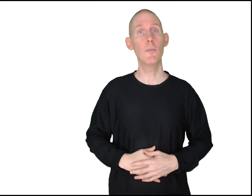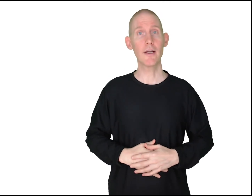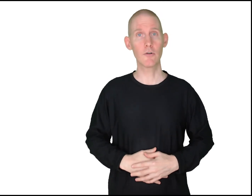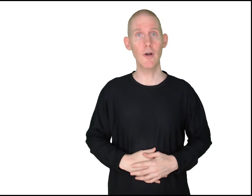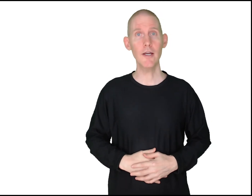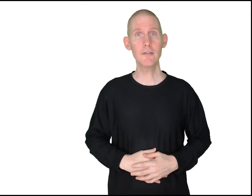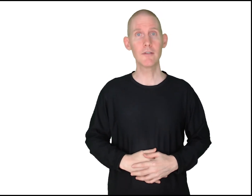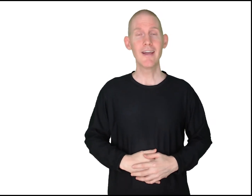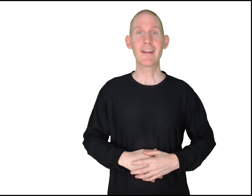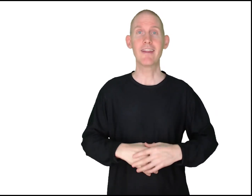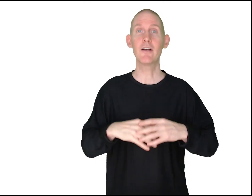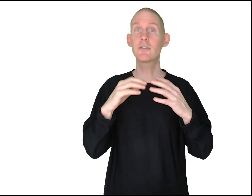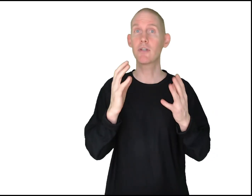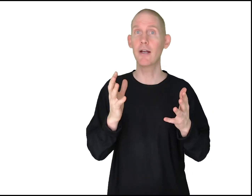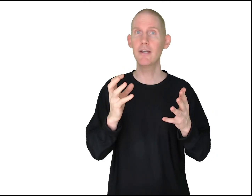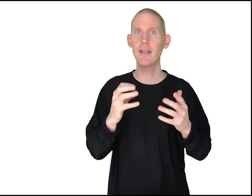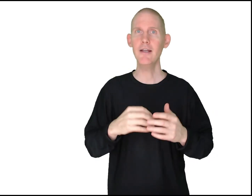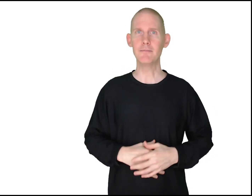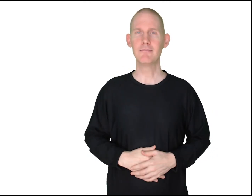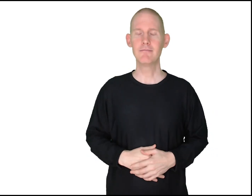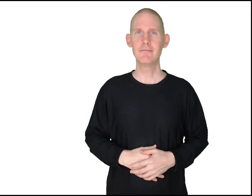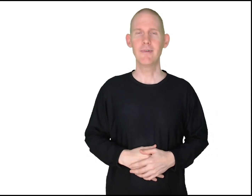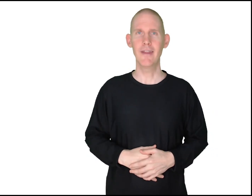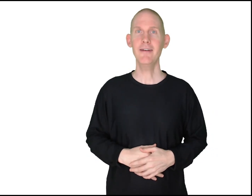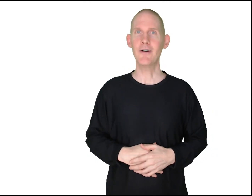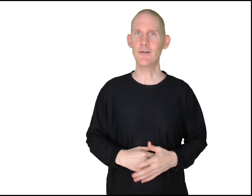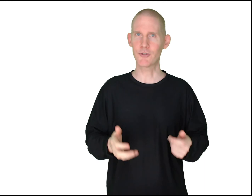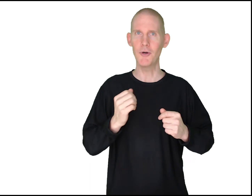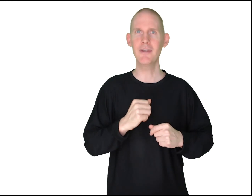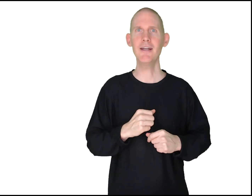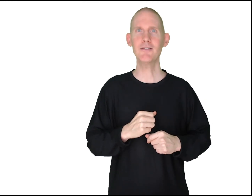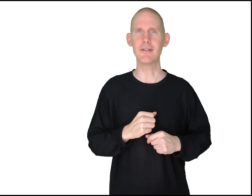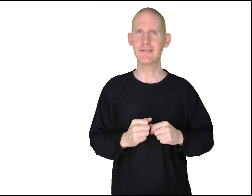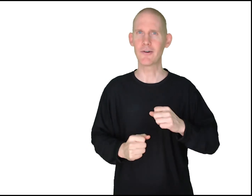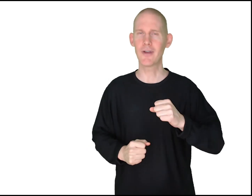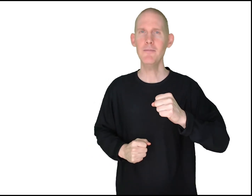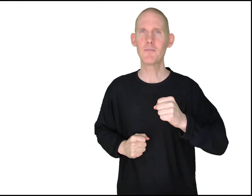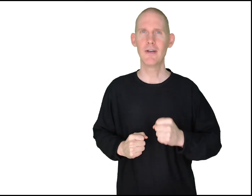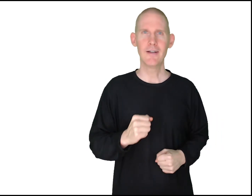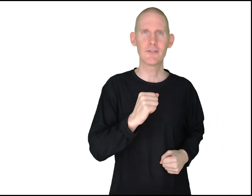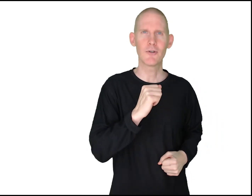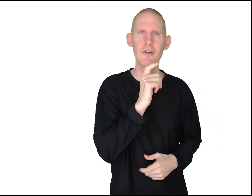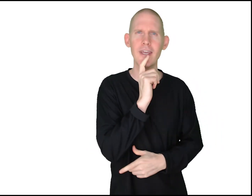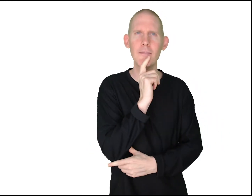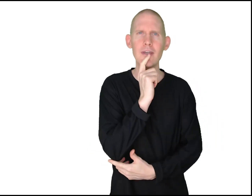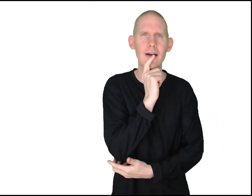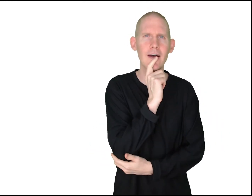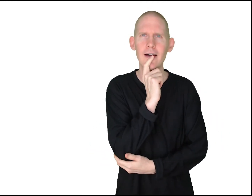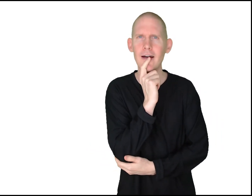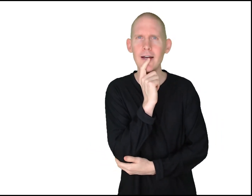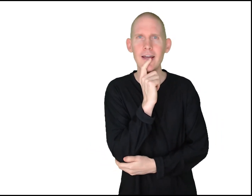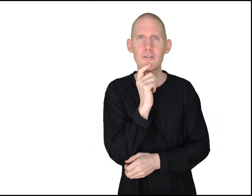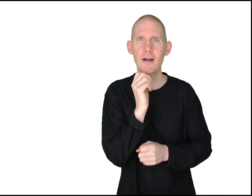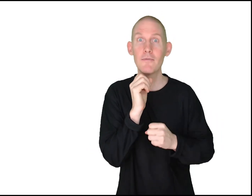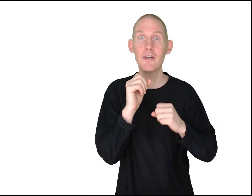back to rest, and then I'll sign it again. And then I'll show you the answer, okay? So look at me. Try to figure